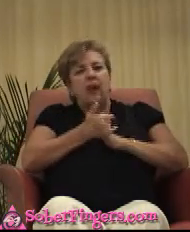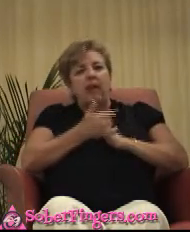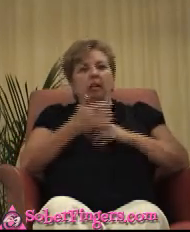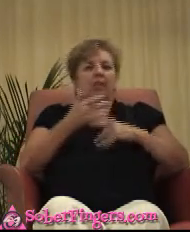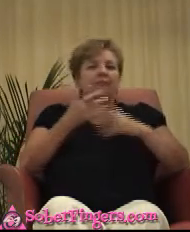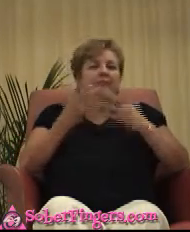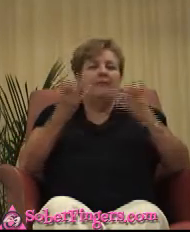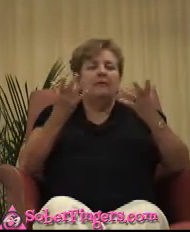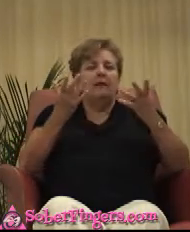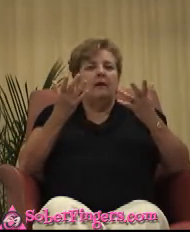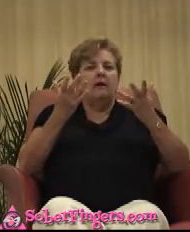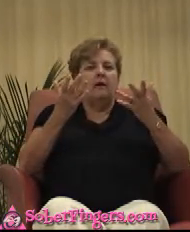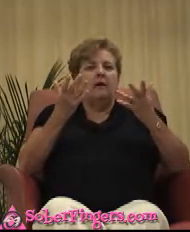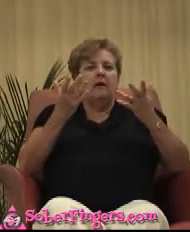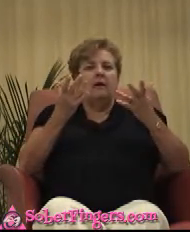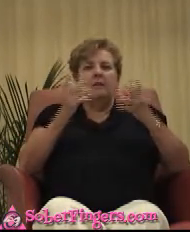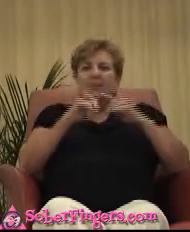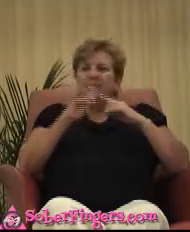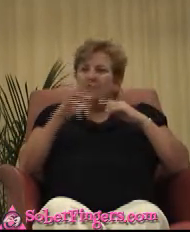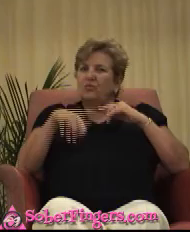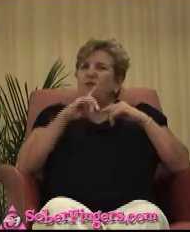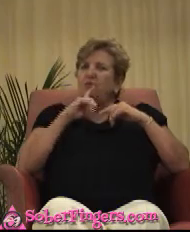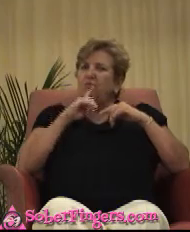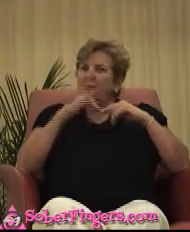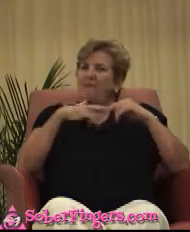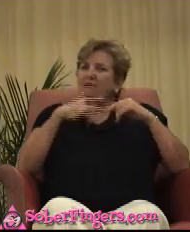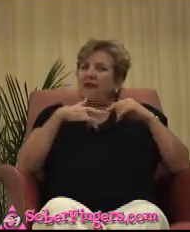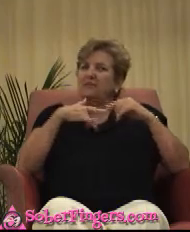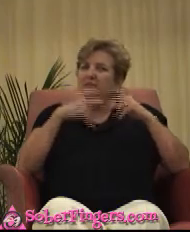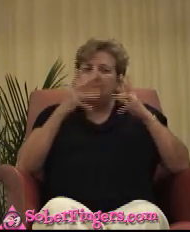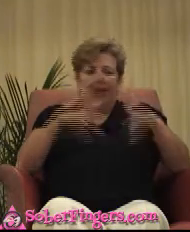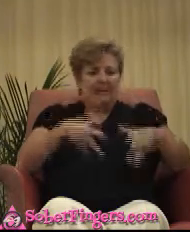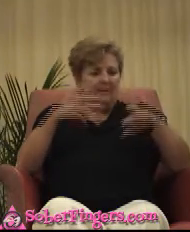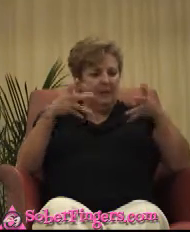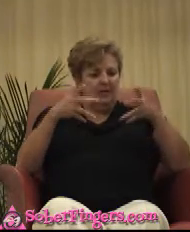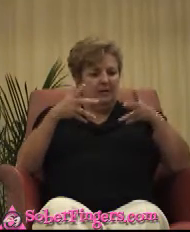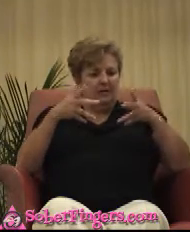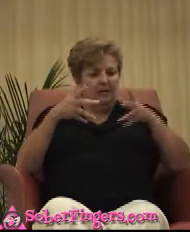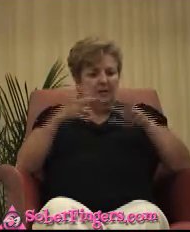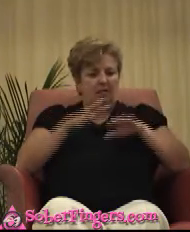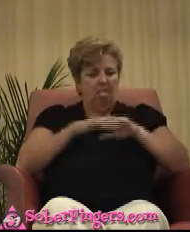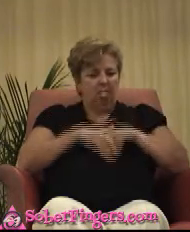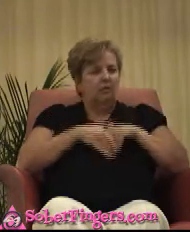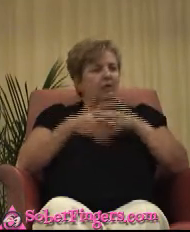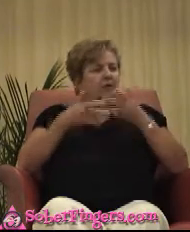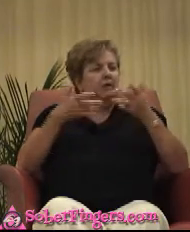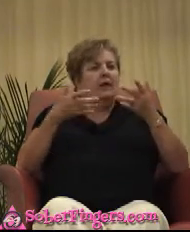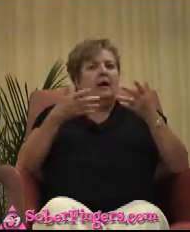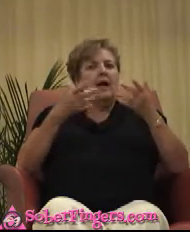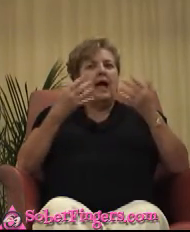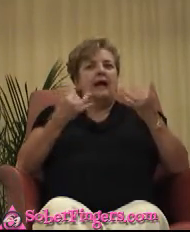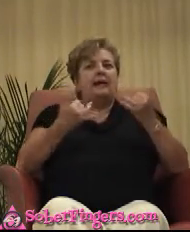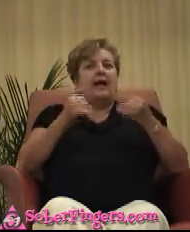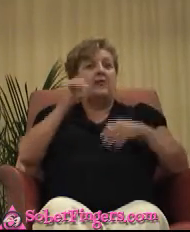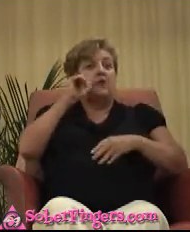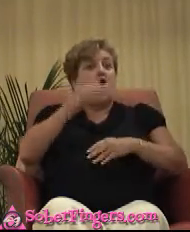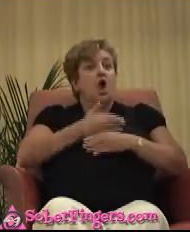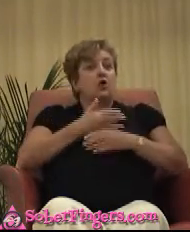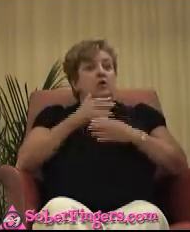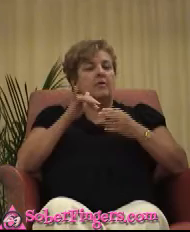exactly what I thought and felt. The minute he said, I thought, that's exactly what I felt and thought. And he said, now comes this daughter that you love more than anything.